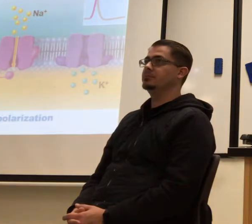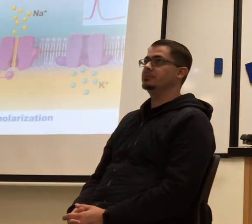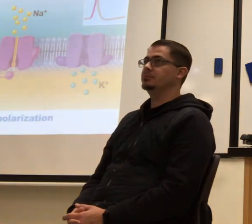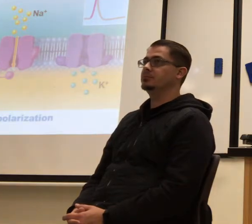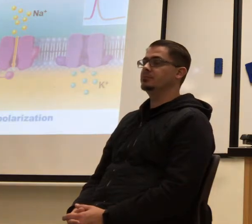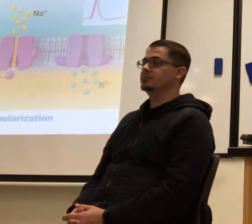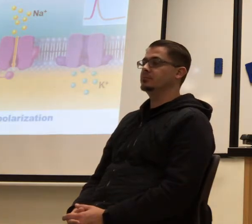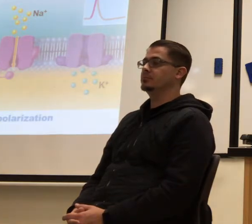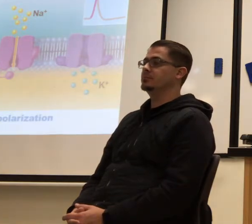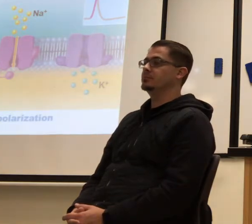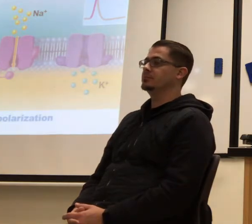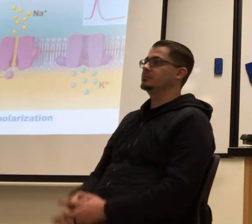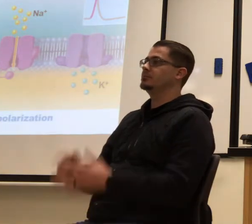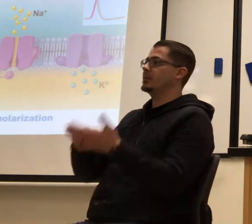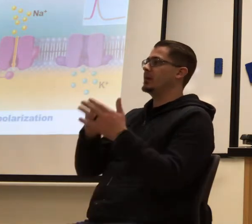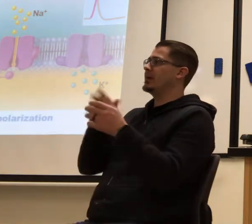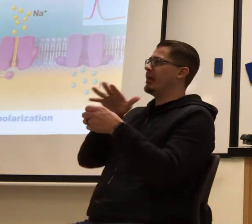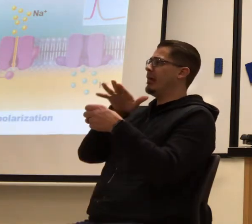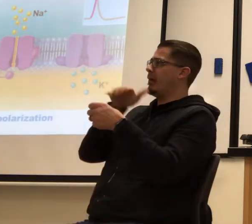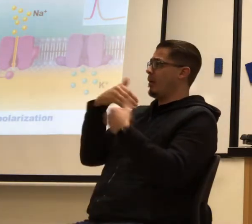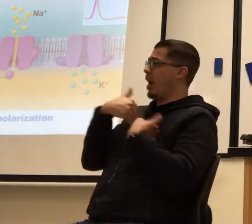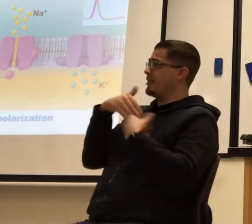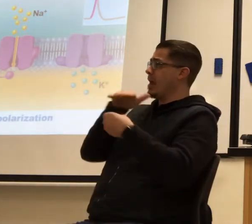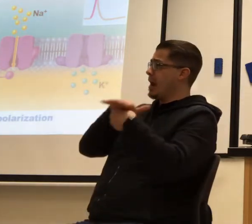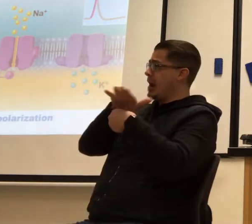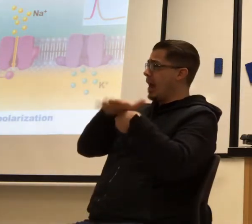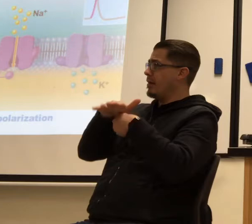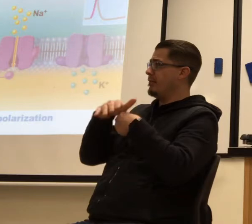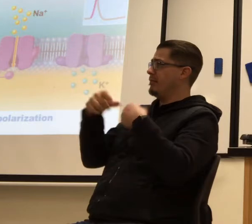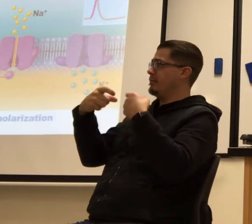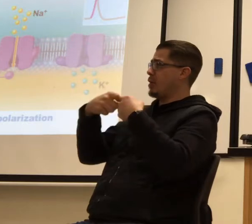There's enough positive charge